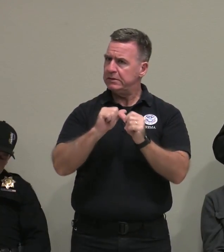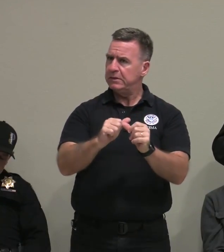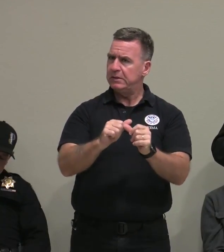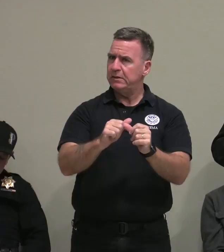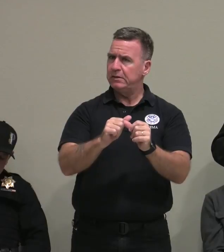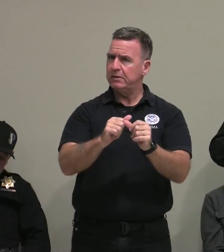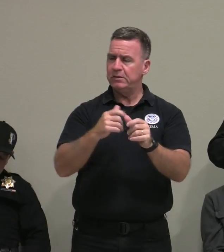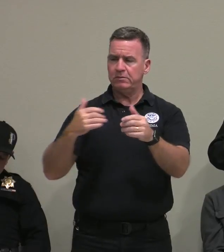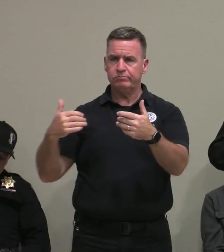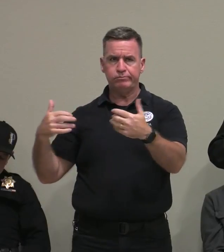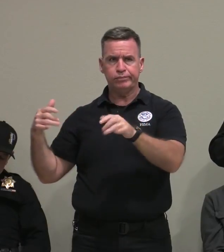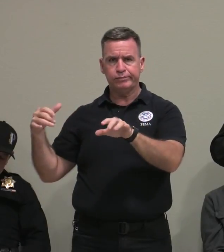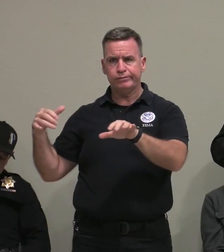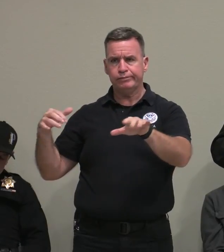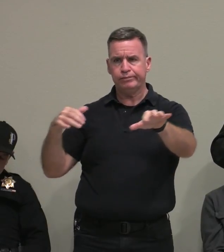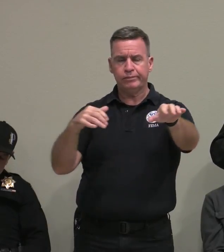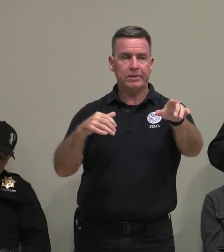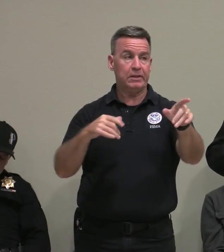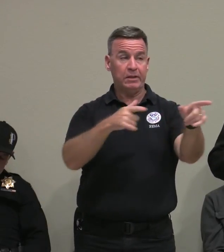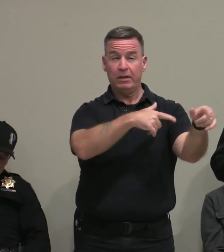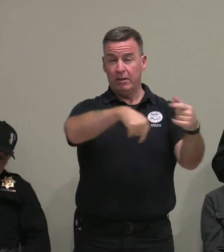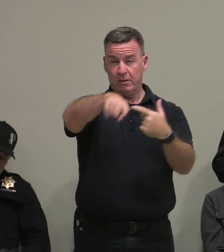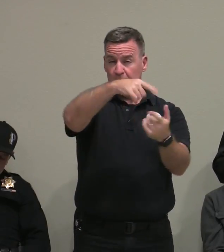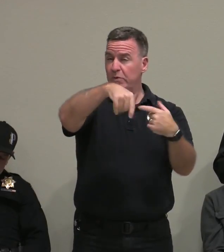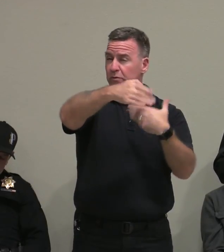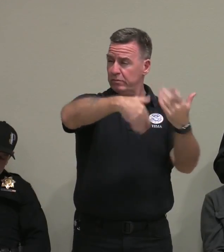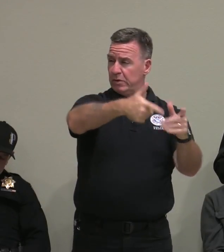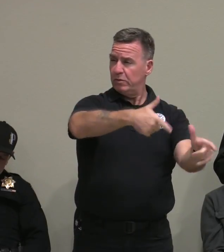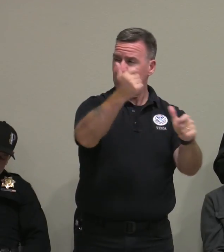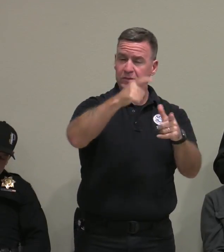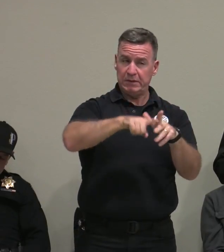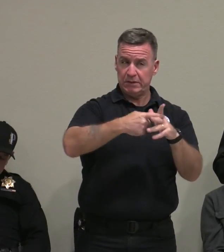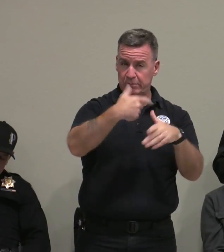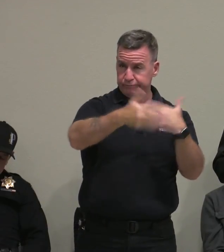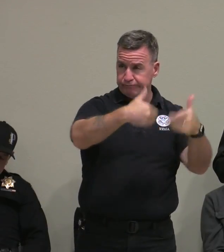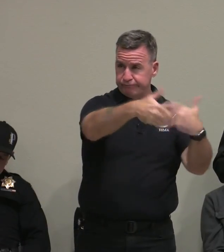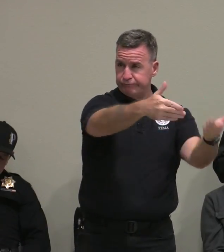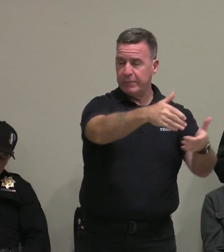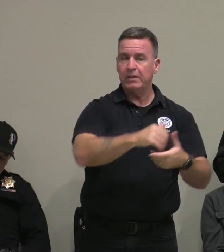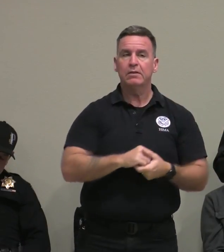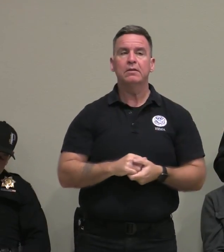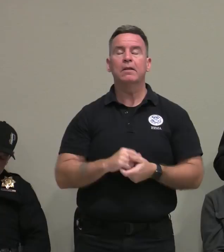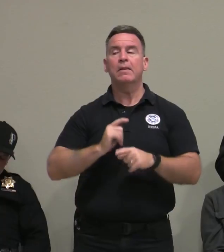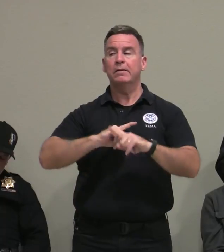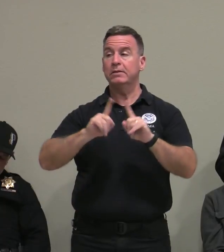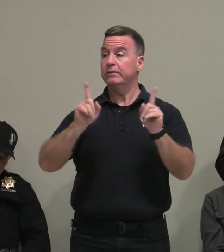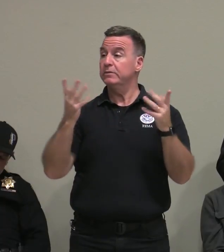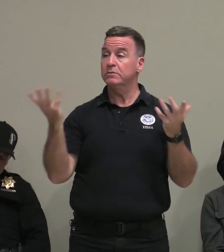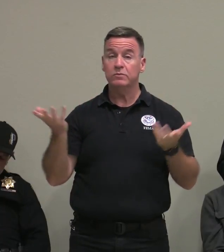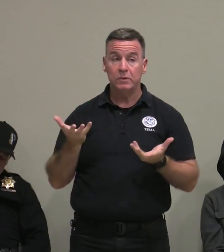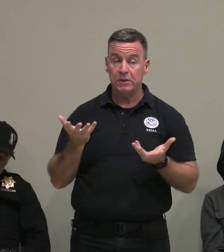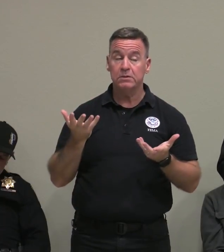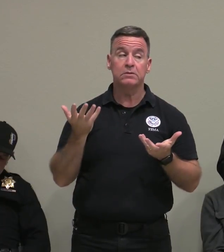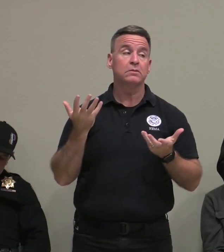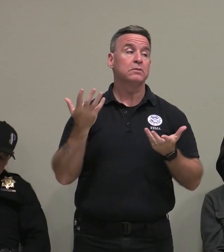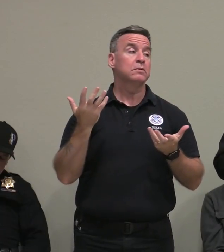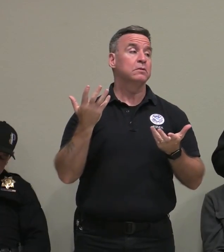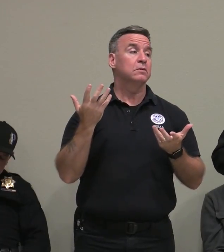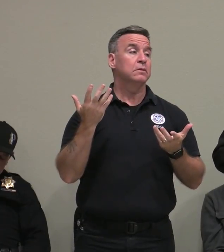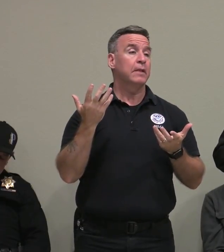sort of do it concurrently. They move pretty rapidly once they get started. But the difference is, is that